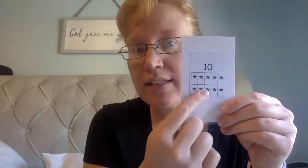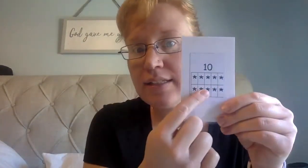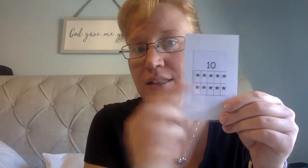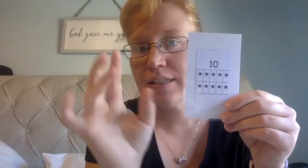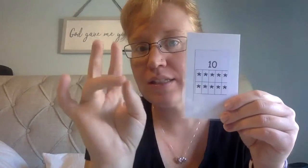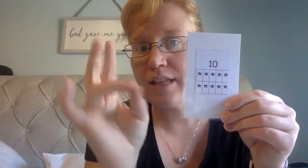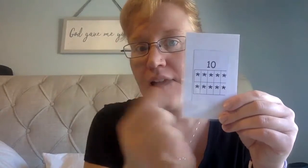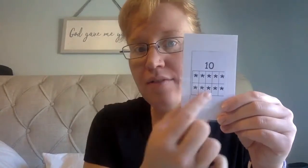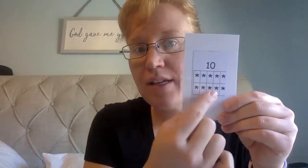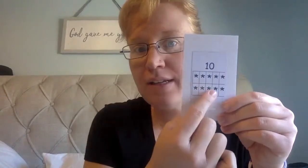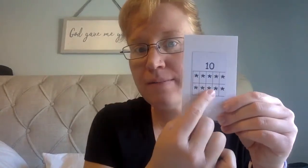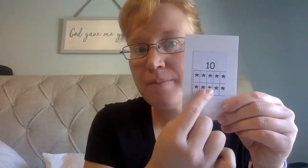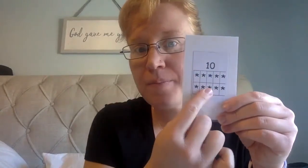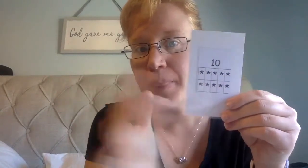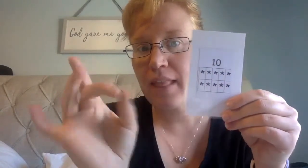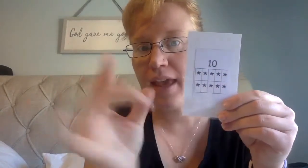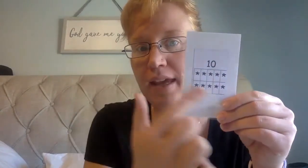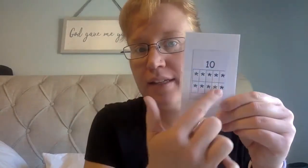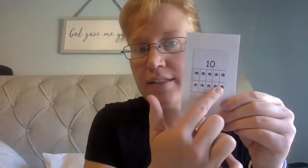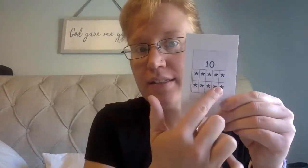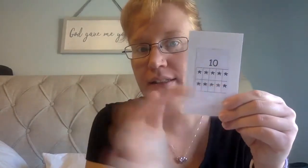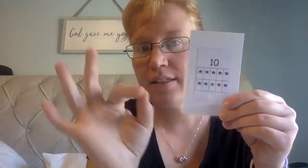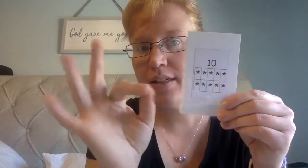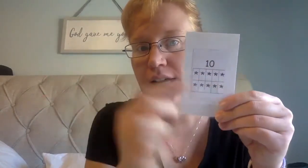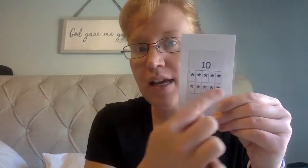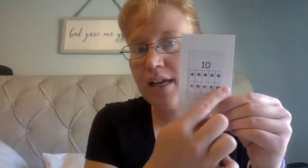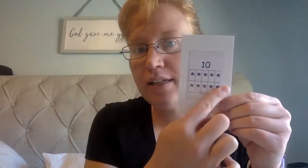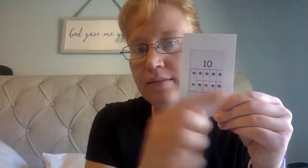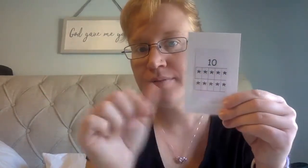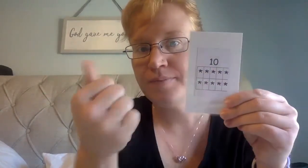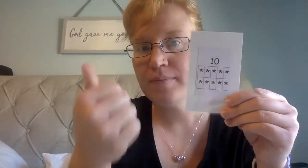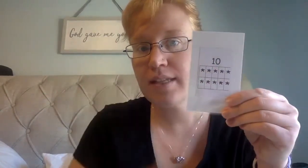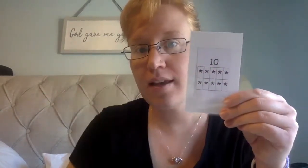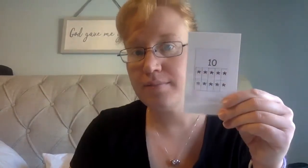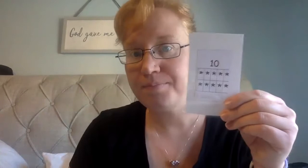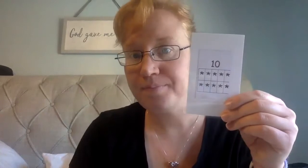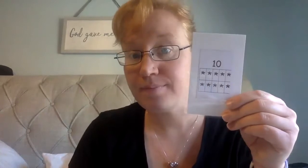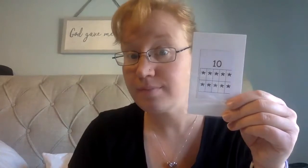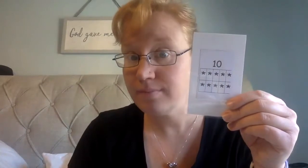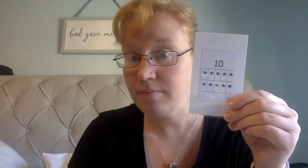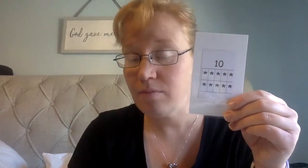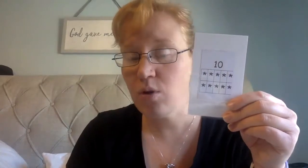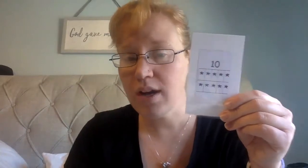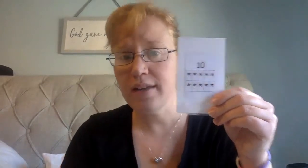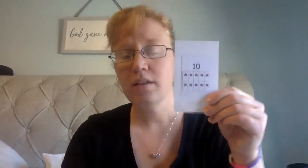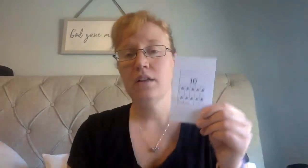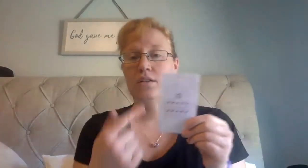6, 7, 8, 9, 10. Okay,